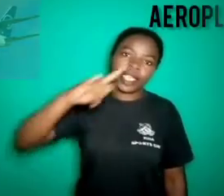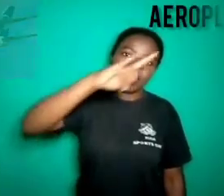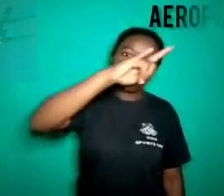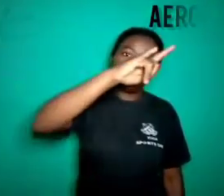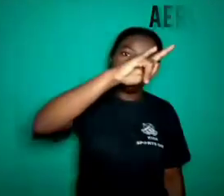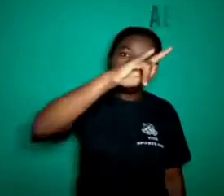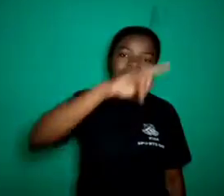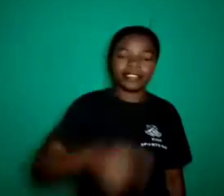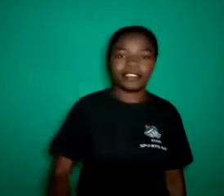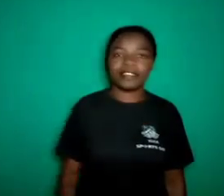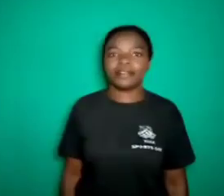Aeroplane.